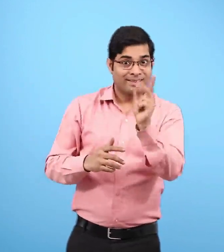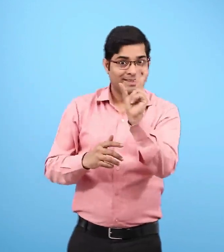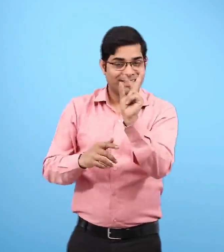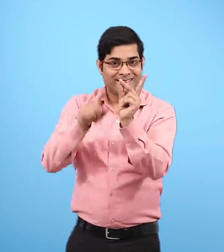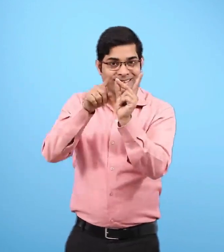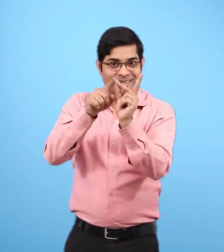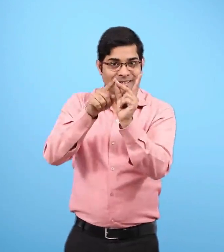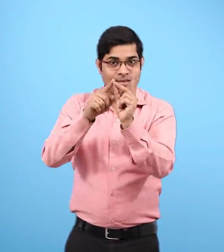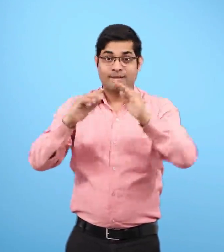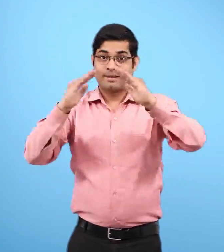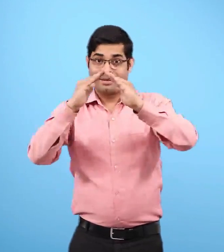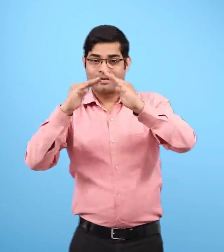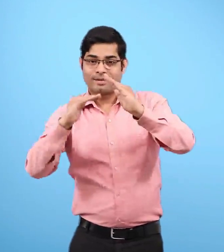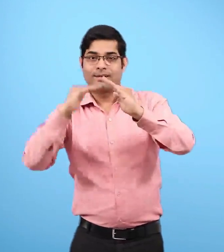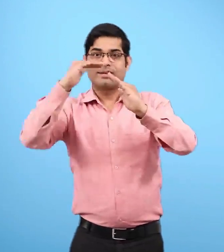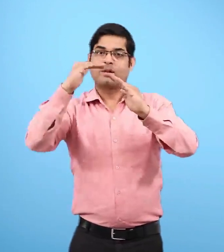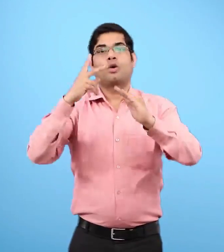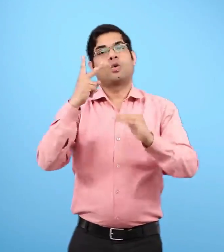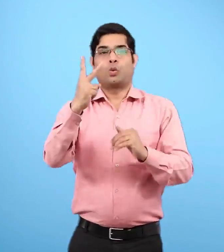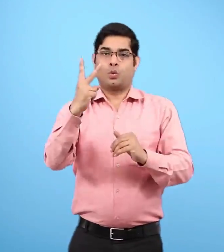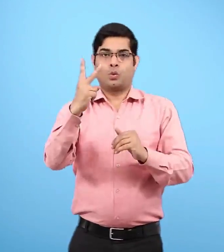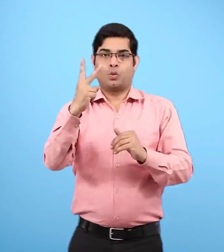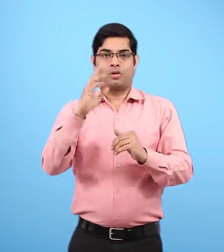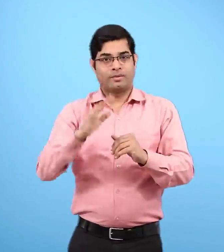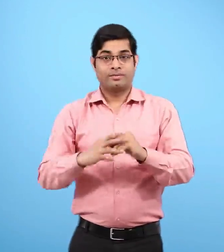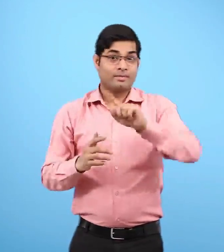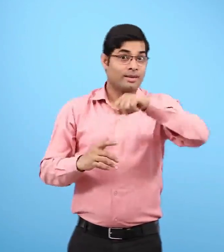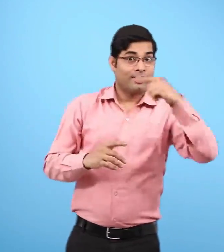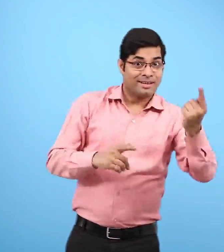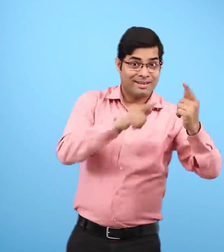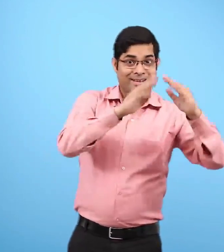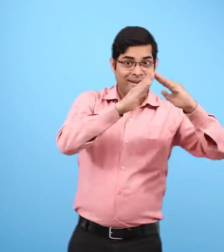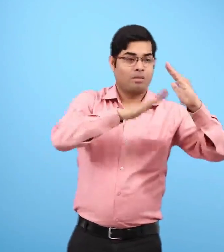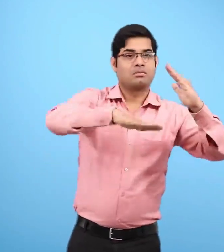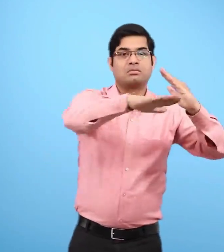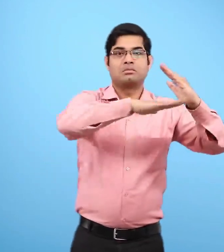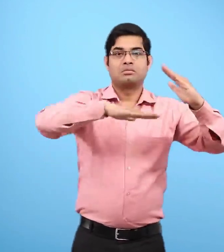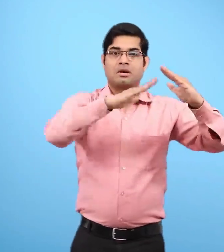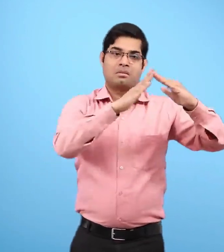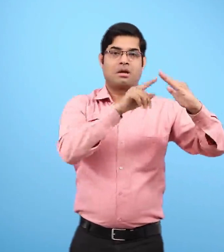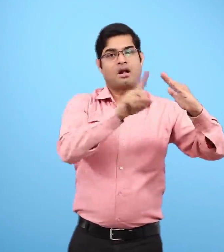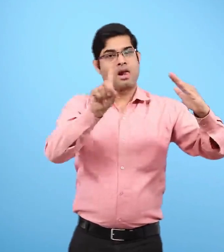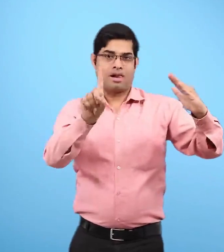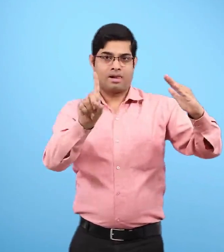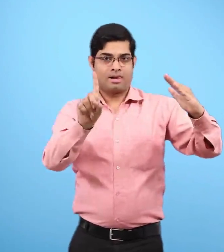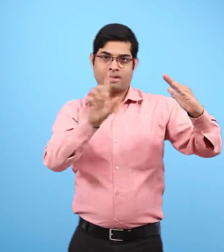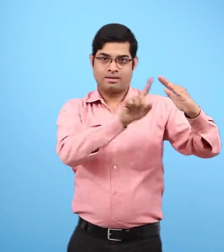House 2 has 2 floors. And house 3 has 1 floor.